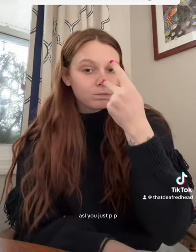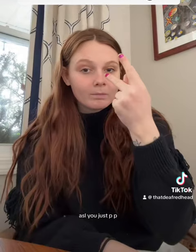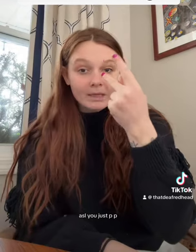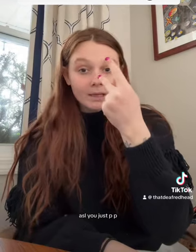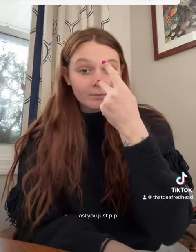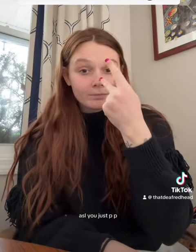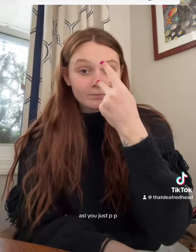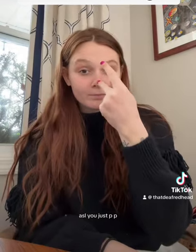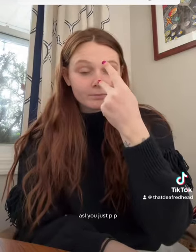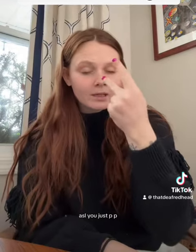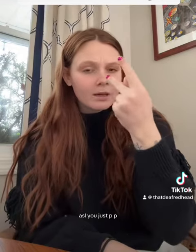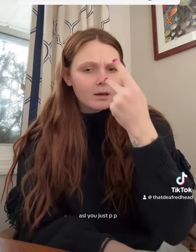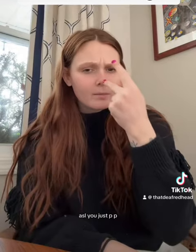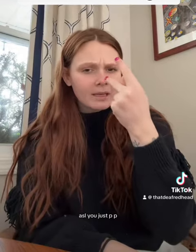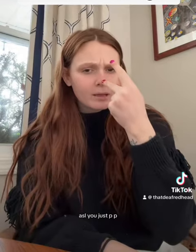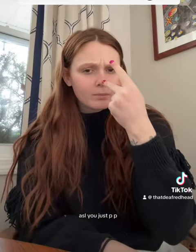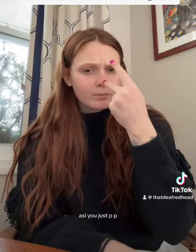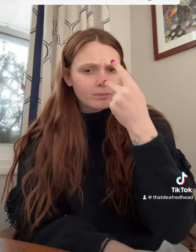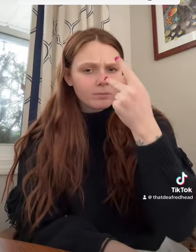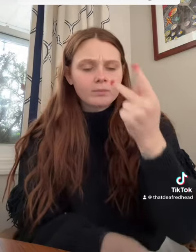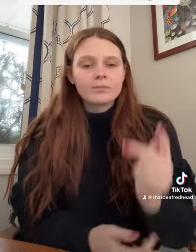pee, pee,